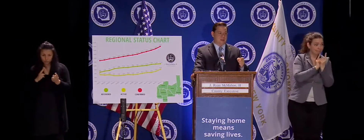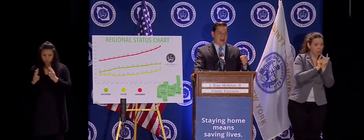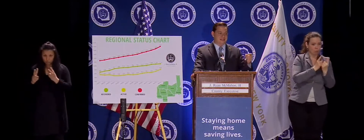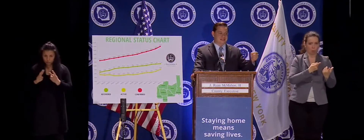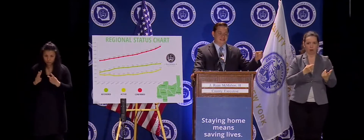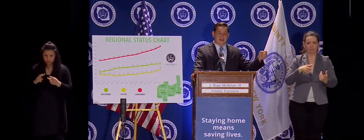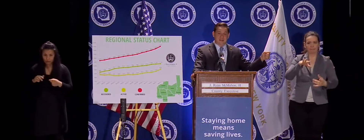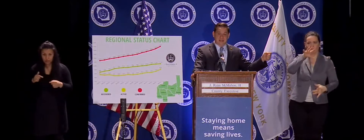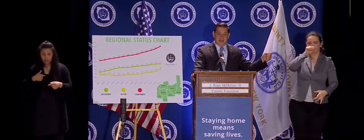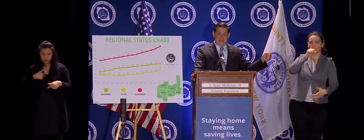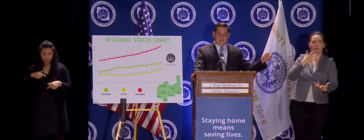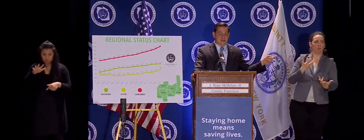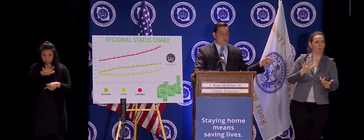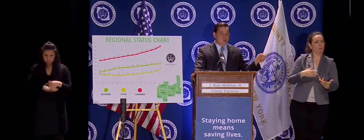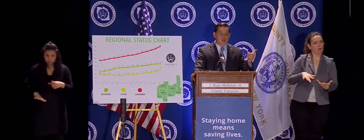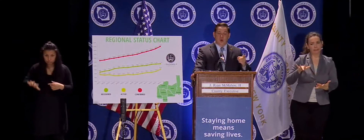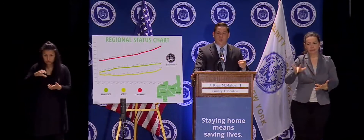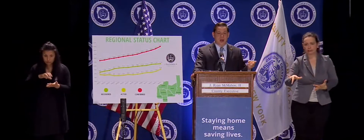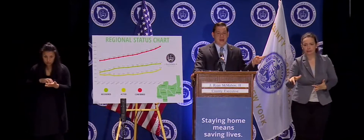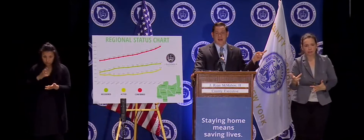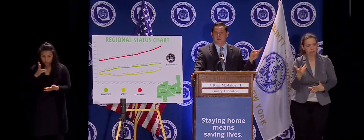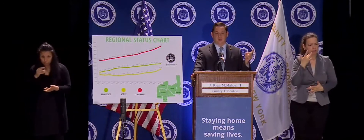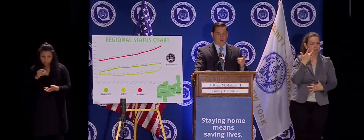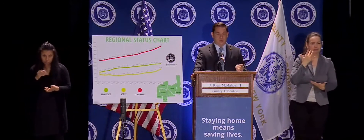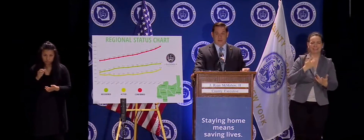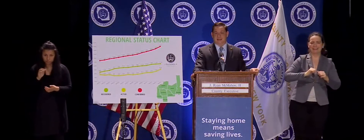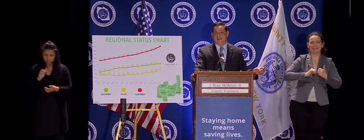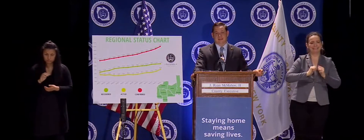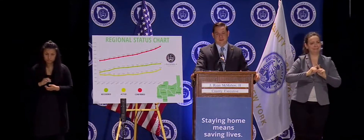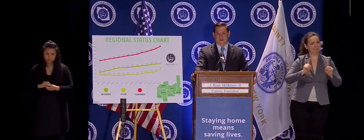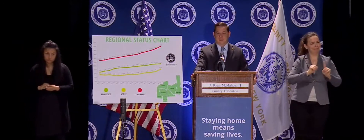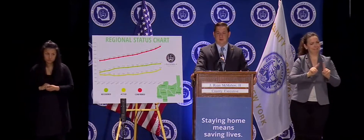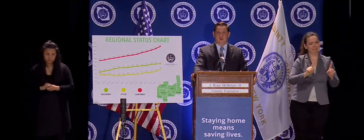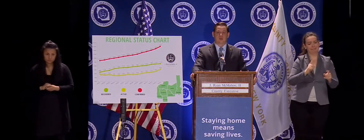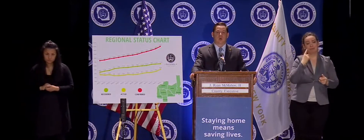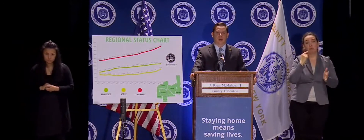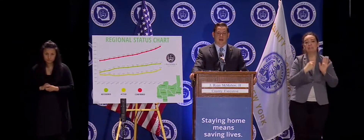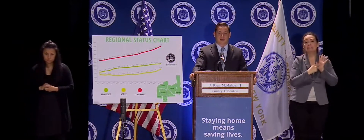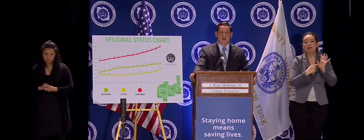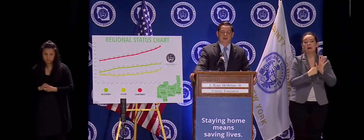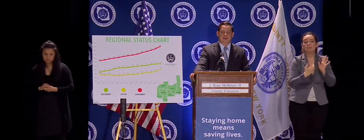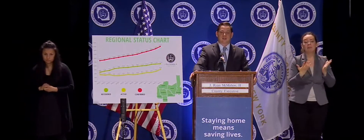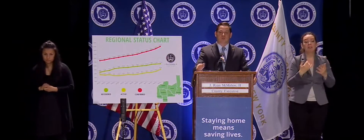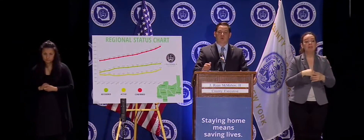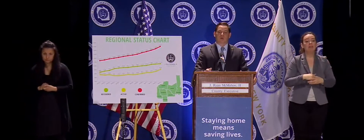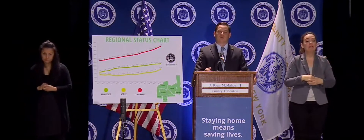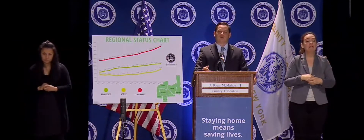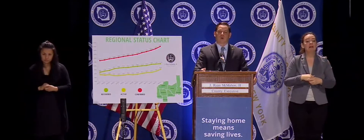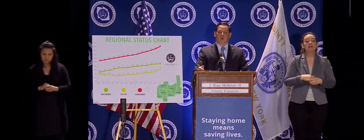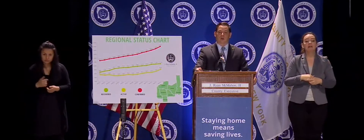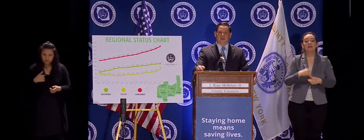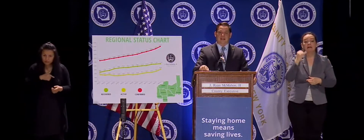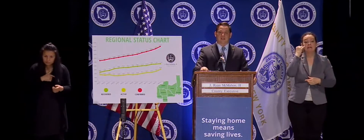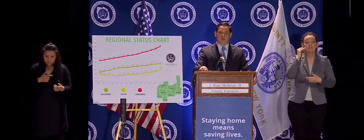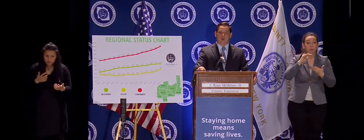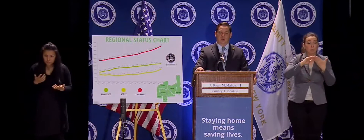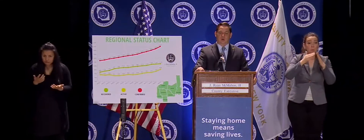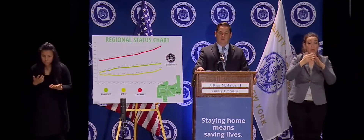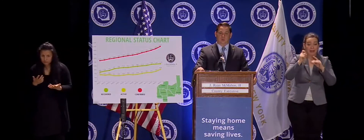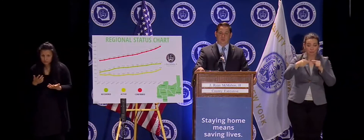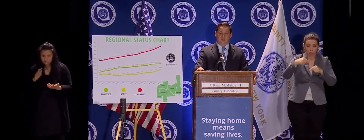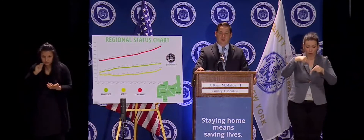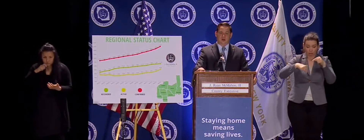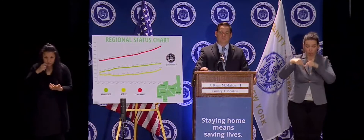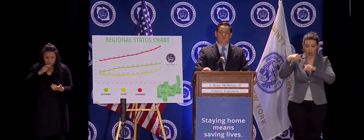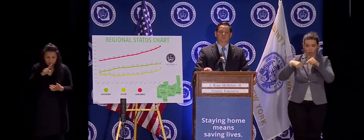at the past 7 days. There's no way they were doing that testing. There's no way. It's moving forward. That's the goal